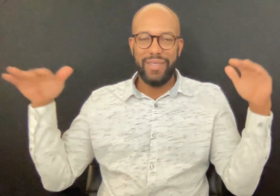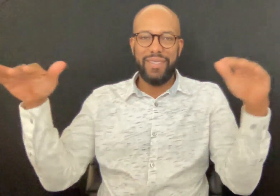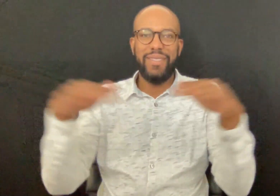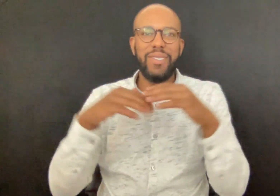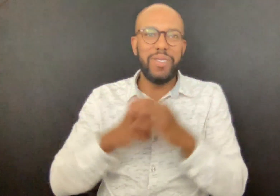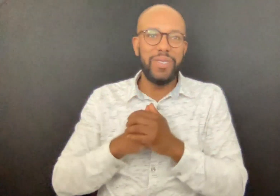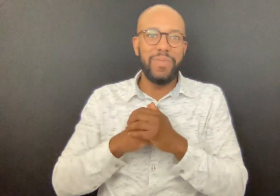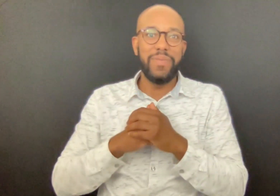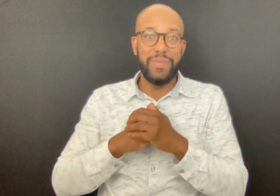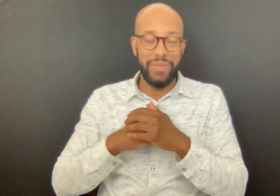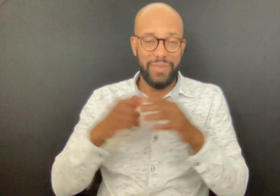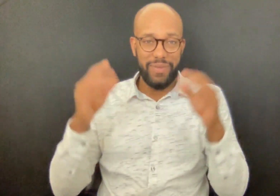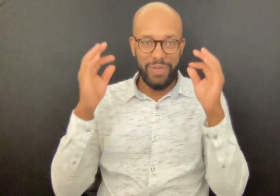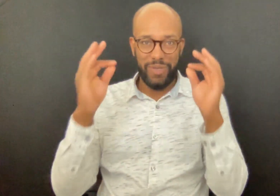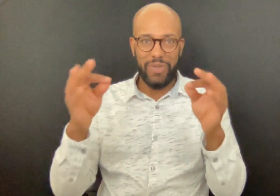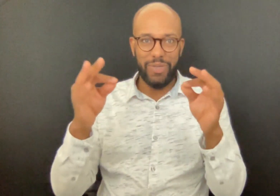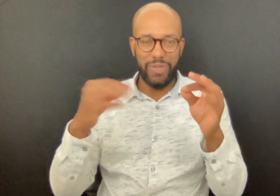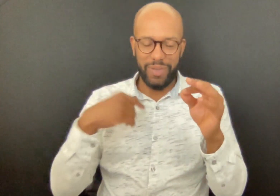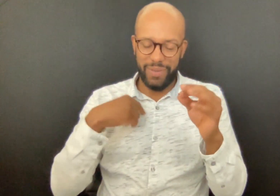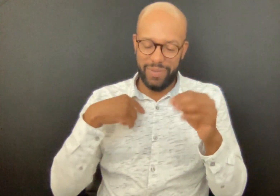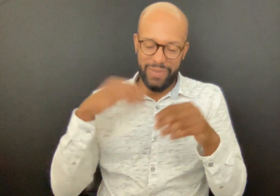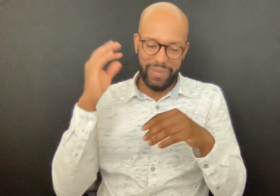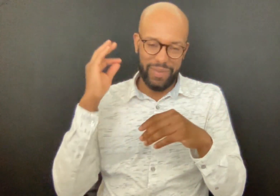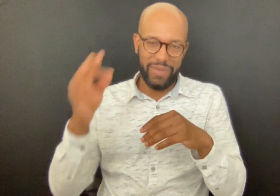what's up everyone are you good I'm doing great